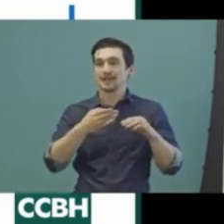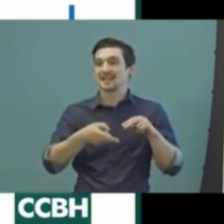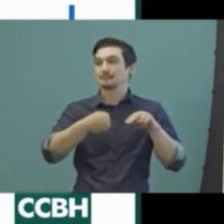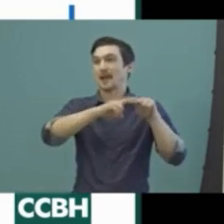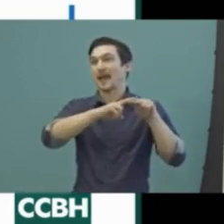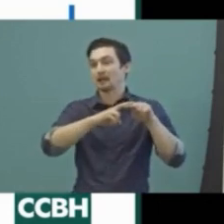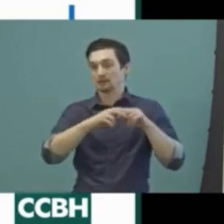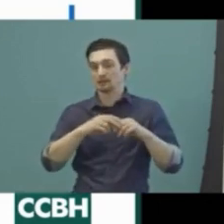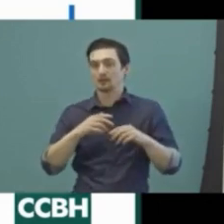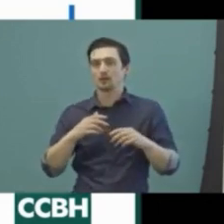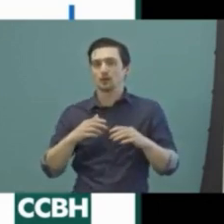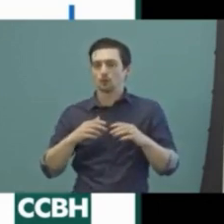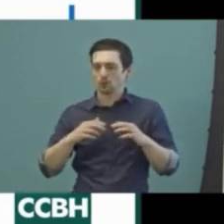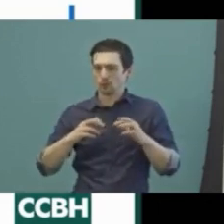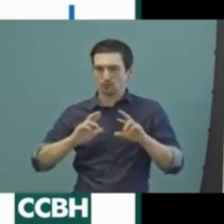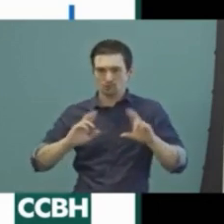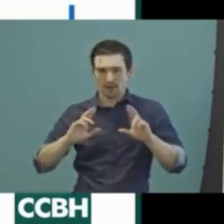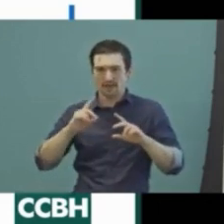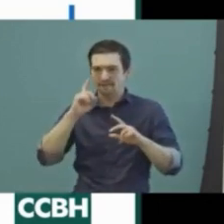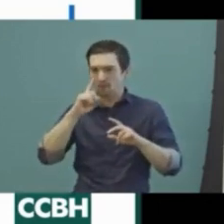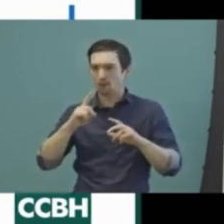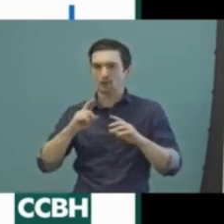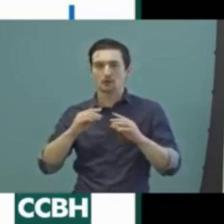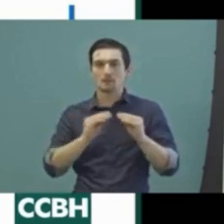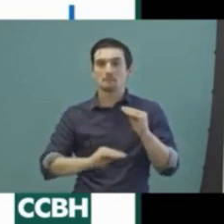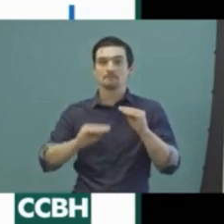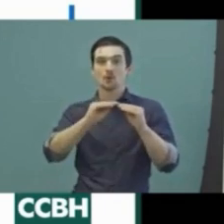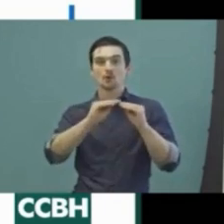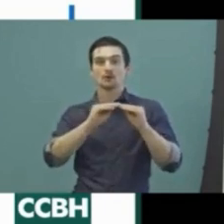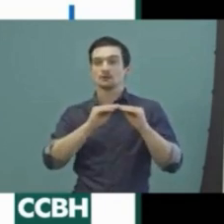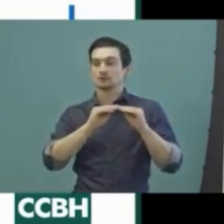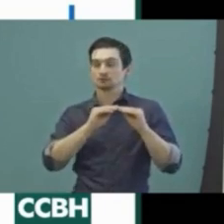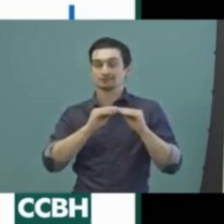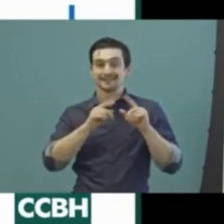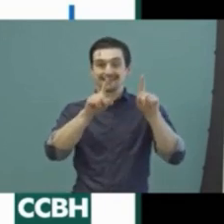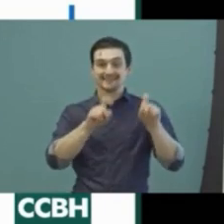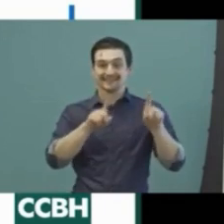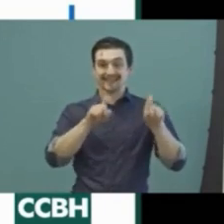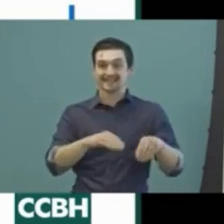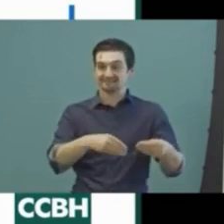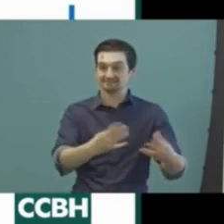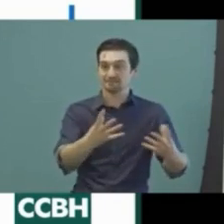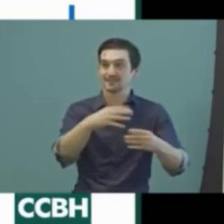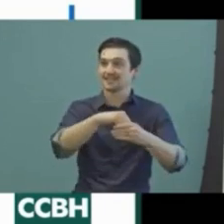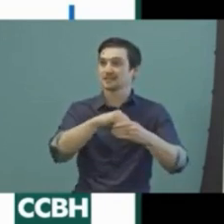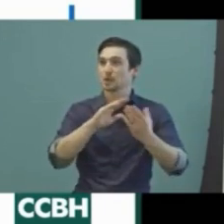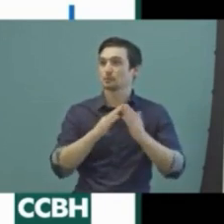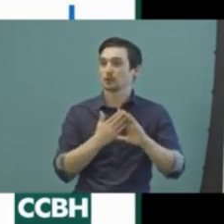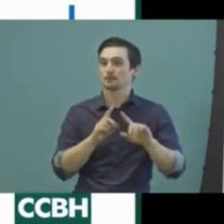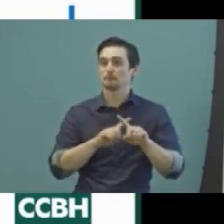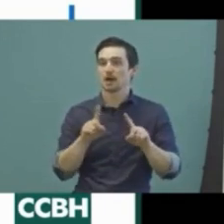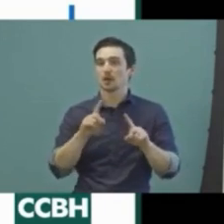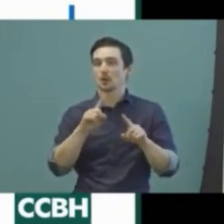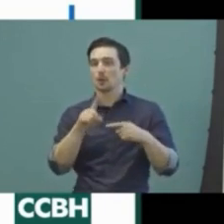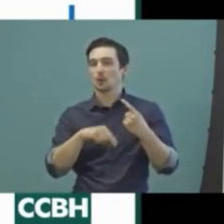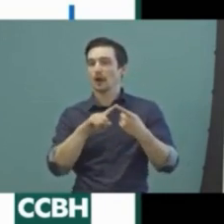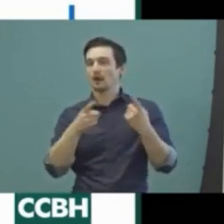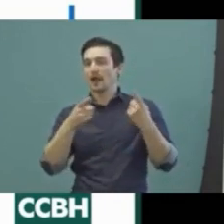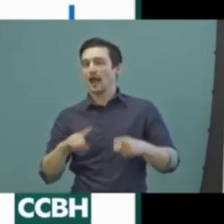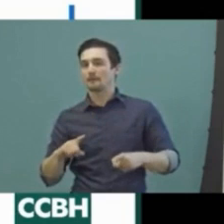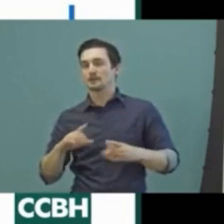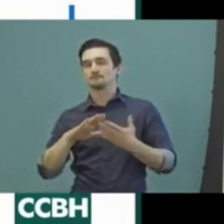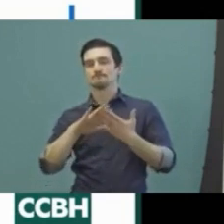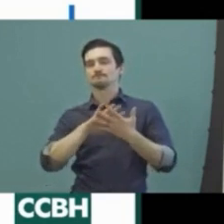able to deploy testing when it is available in the community, but we still don't have a clear picture of when that will happen.